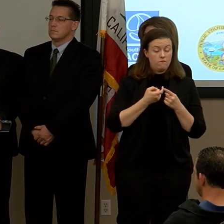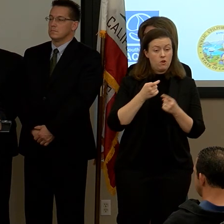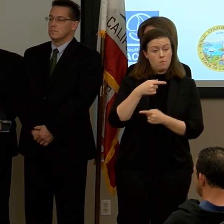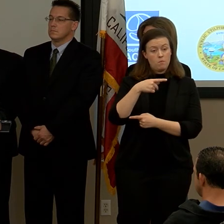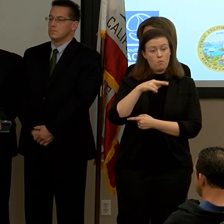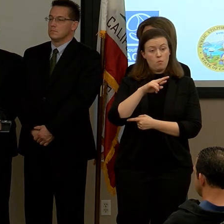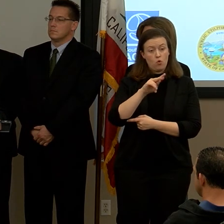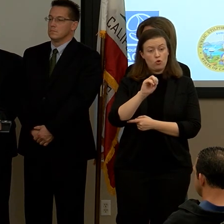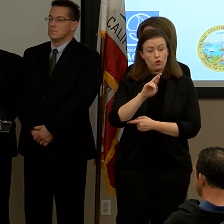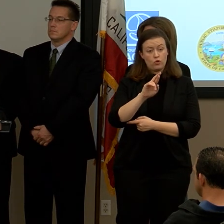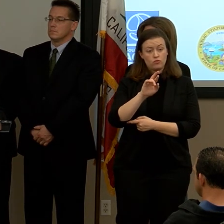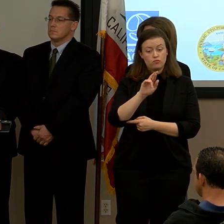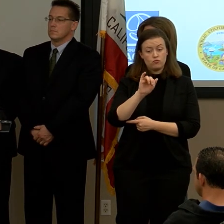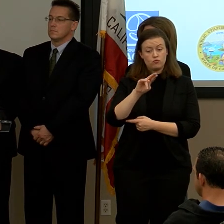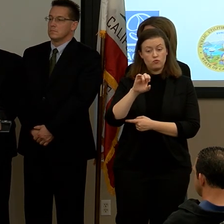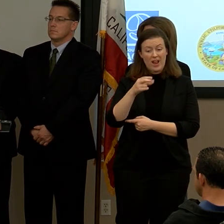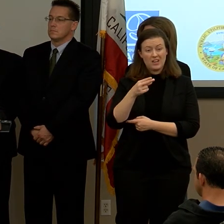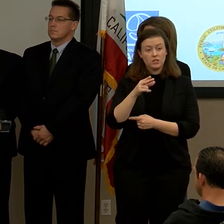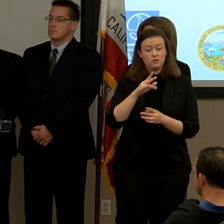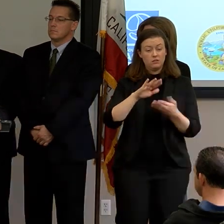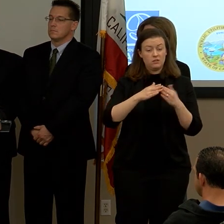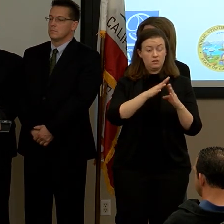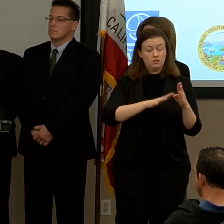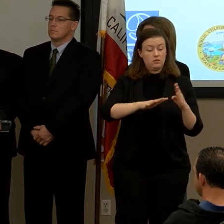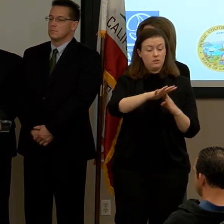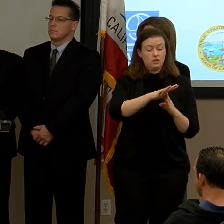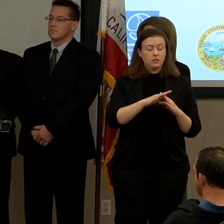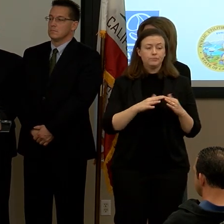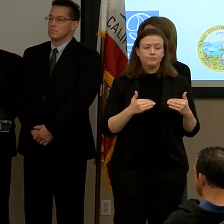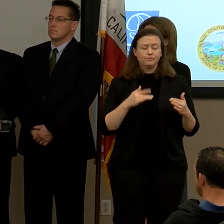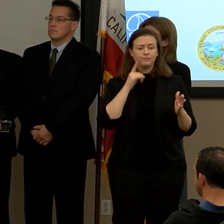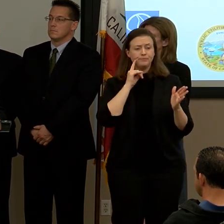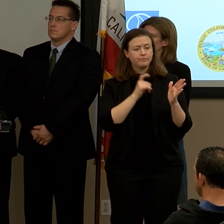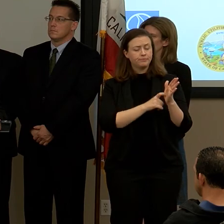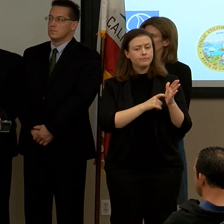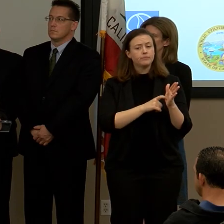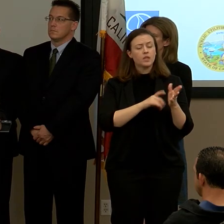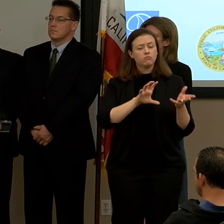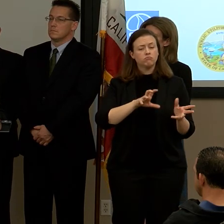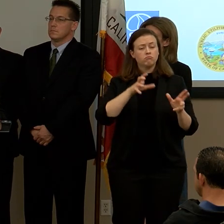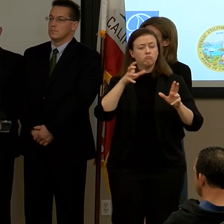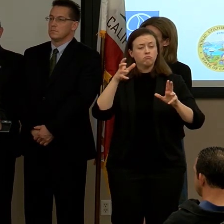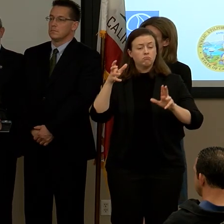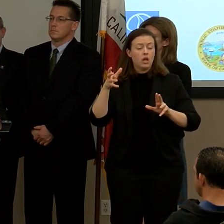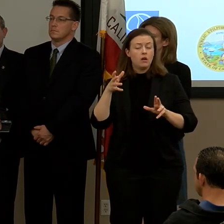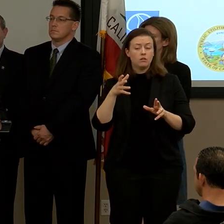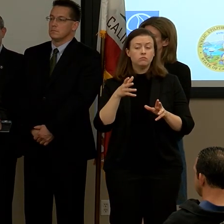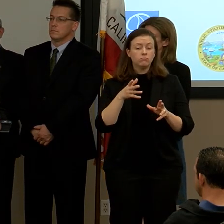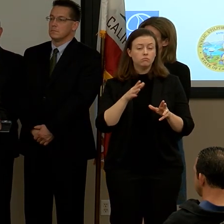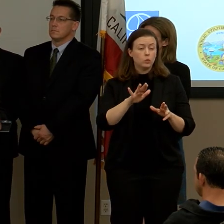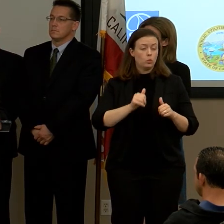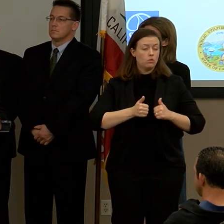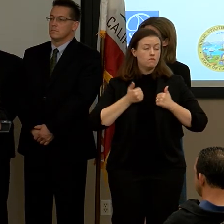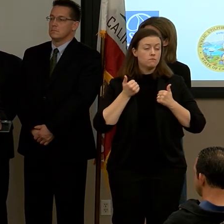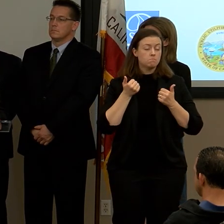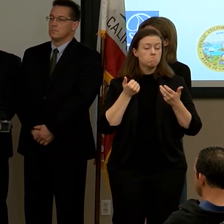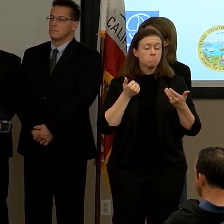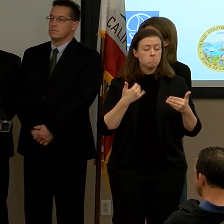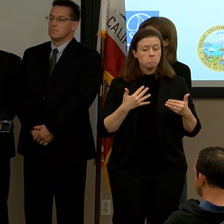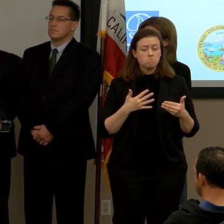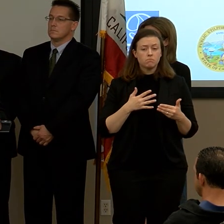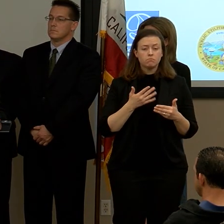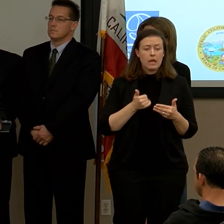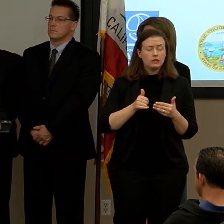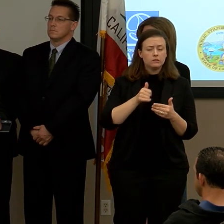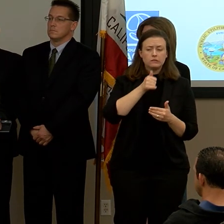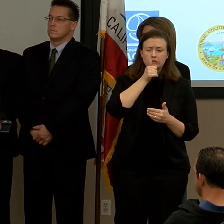surrounding communities, I want to tell you that I recognize the disruption that this gas leak has caused to your lives. The discomfort